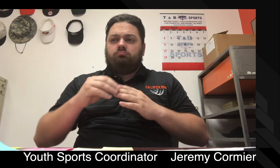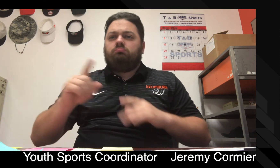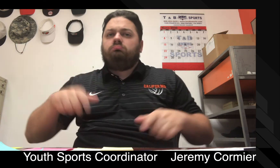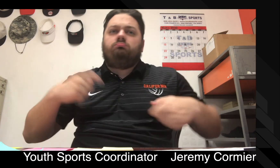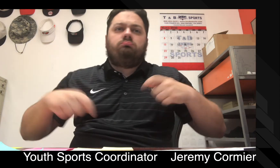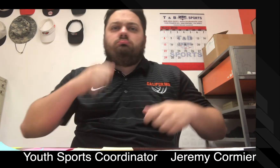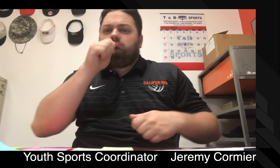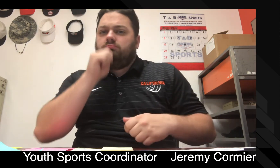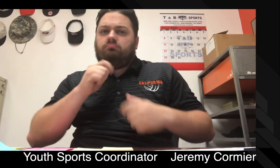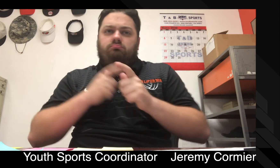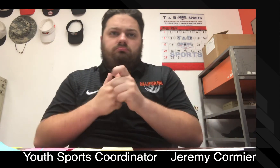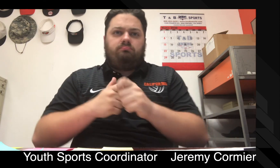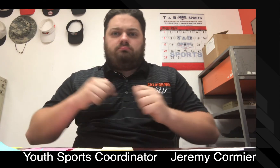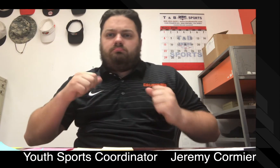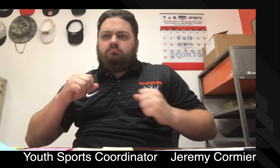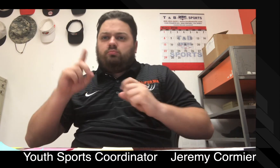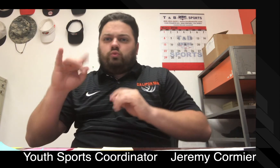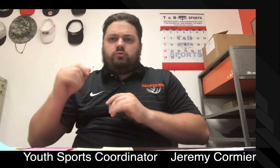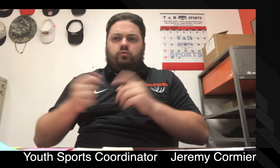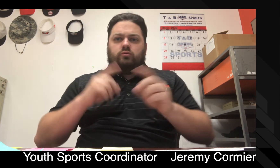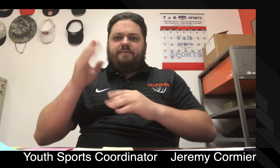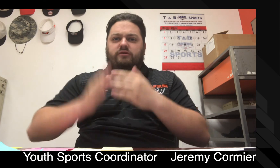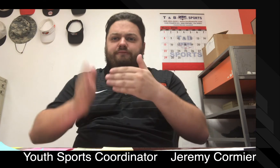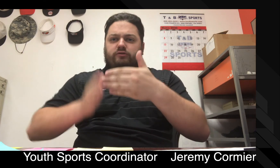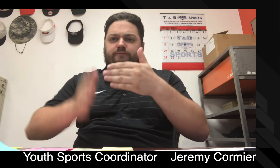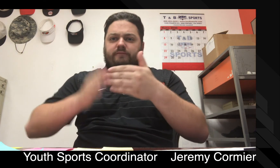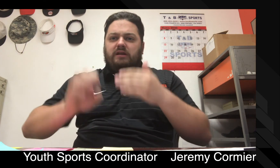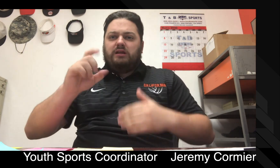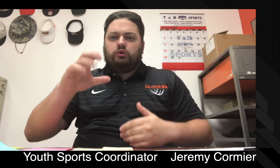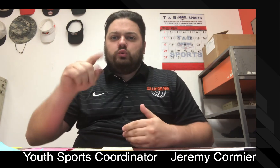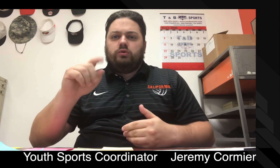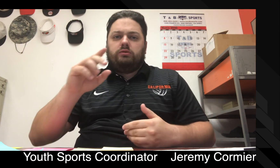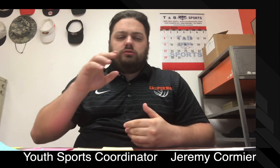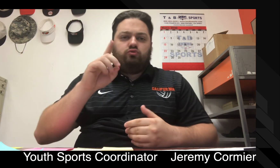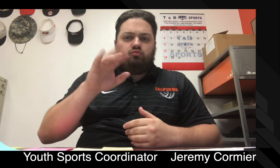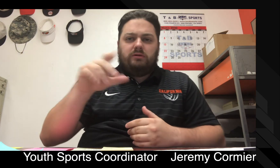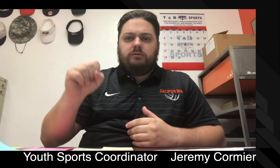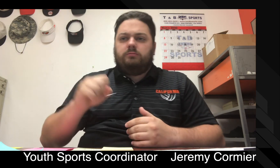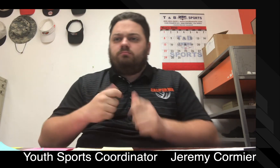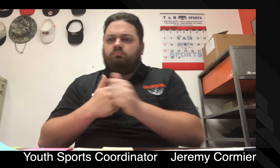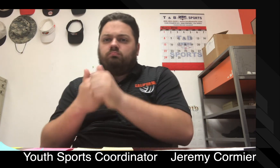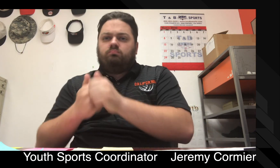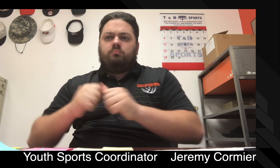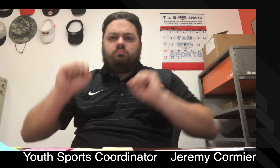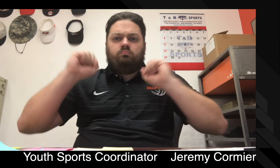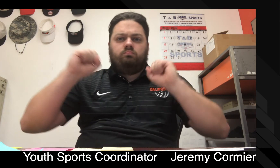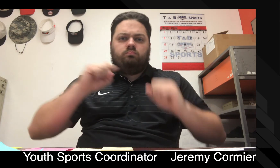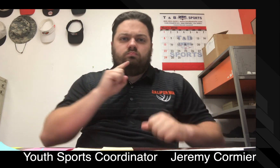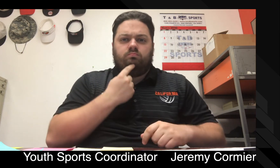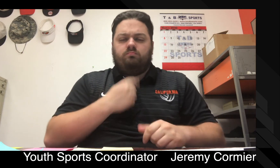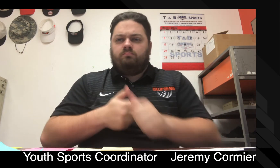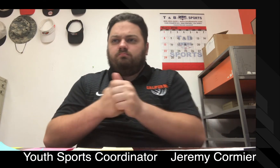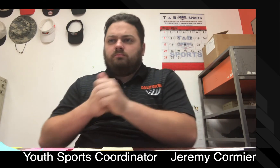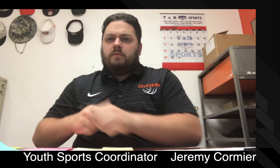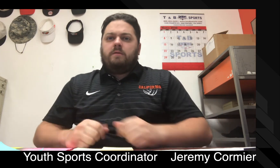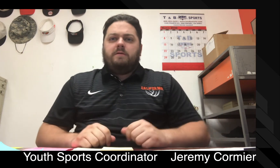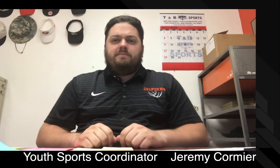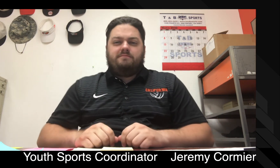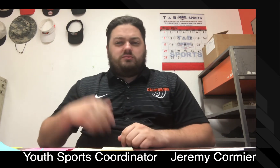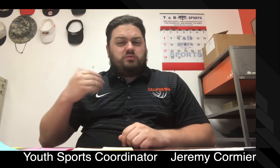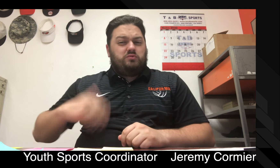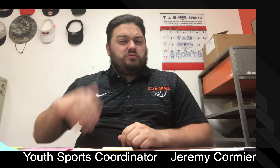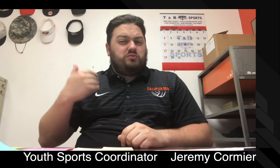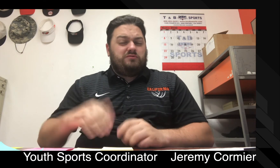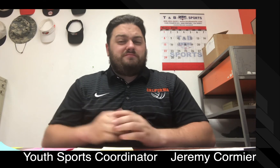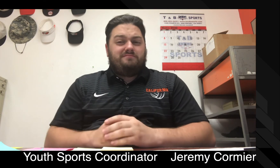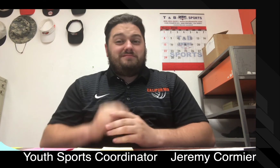much. He still leads. He does the drills, he finishes everything, executes everything, works out